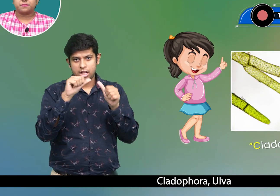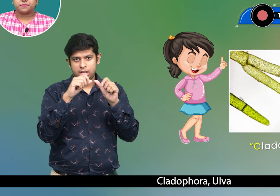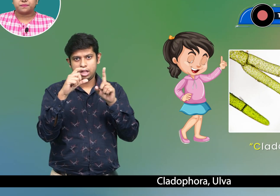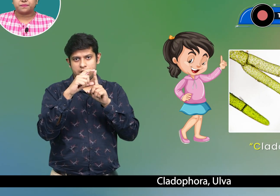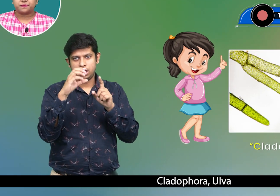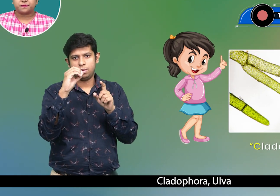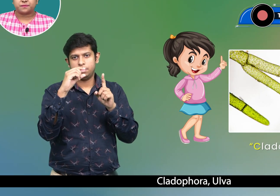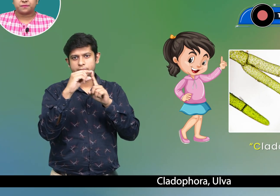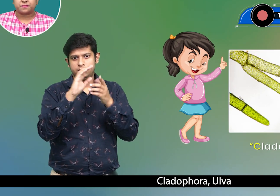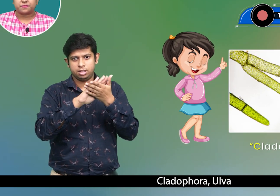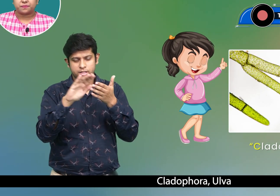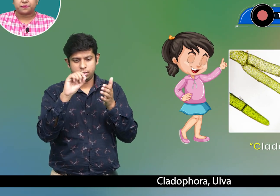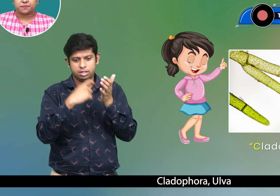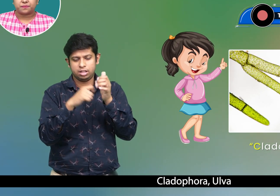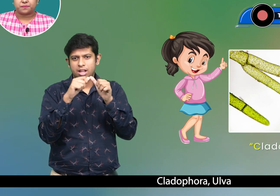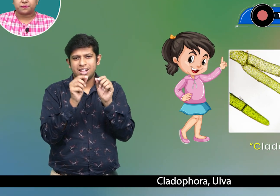Cladophora,